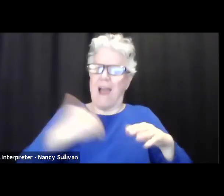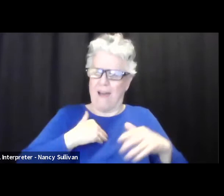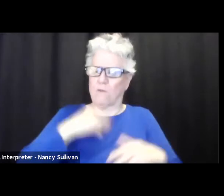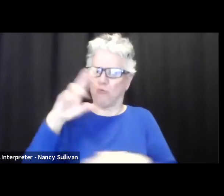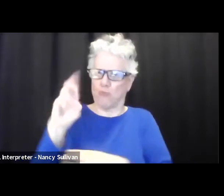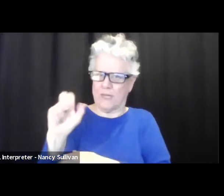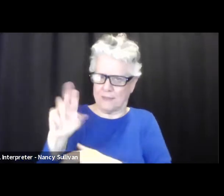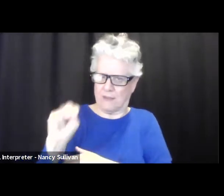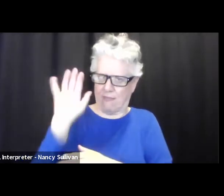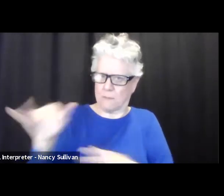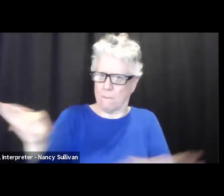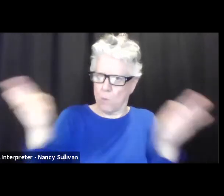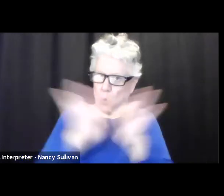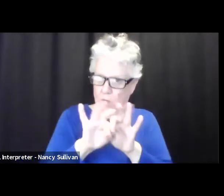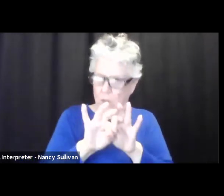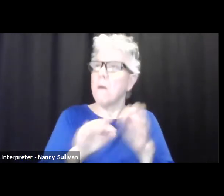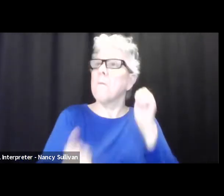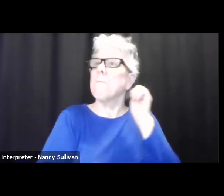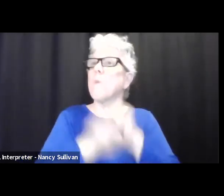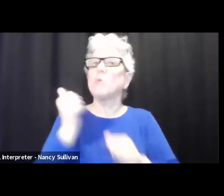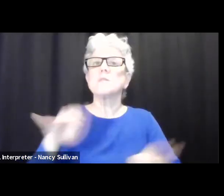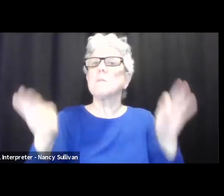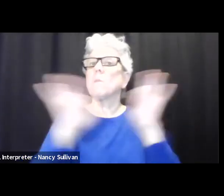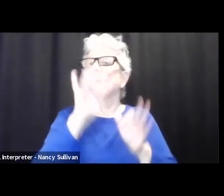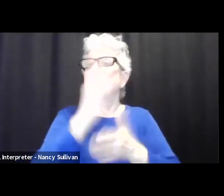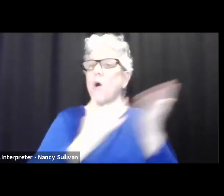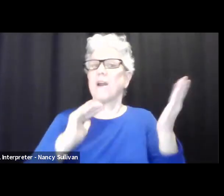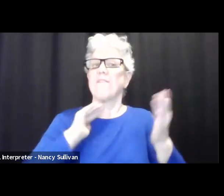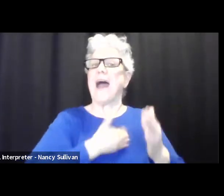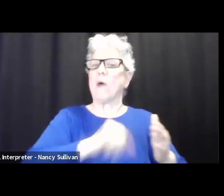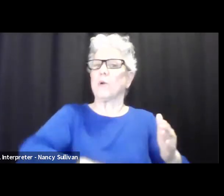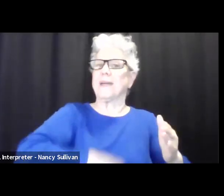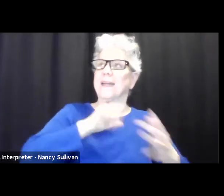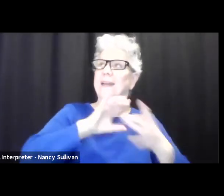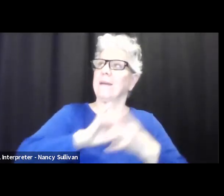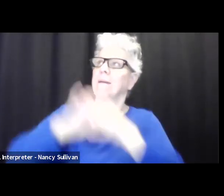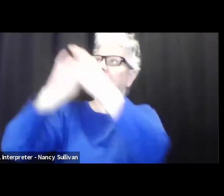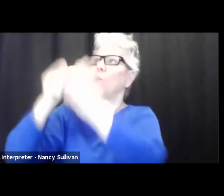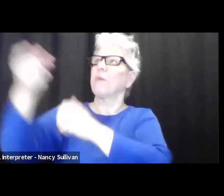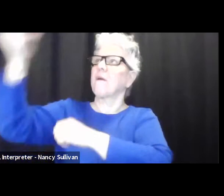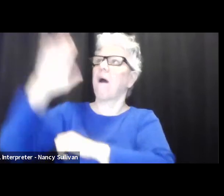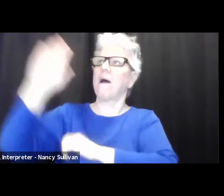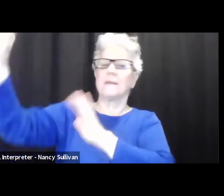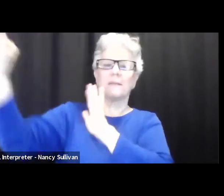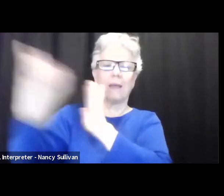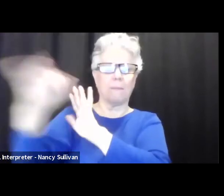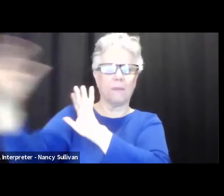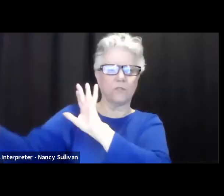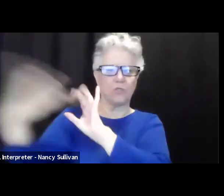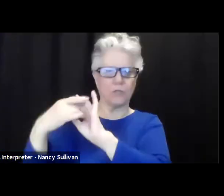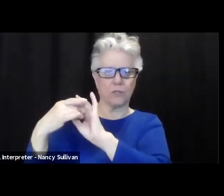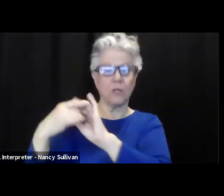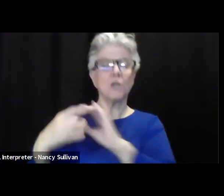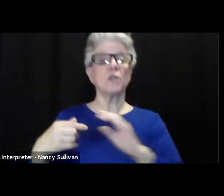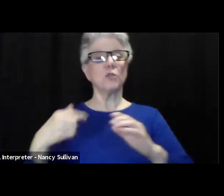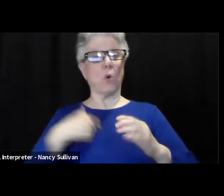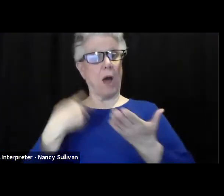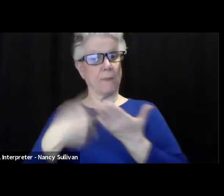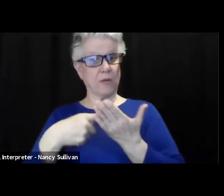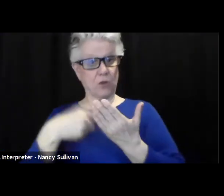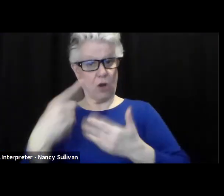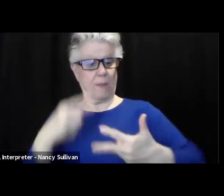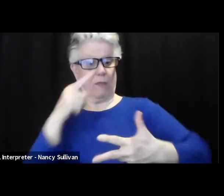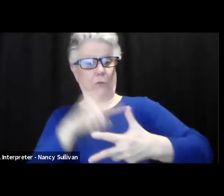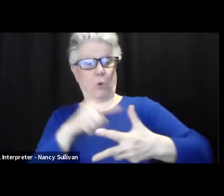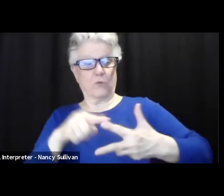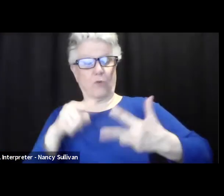the principle of our creaturely dignity as the image of God. So I'm going to treat those three interpretive errors in